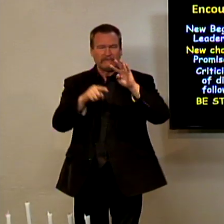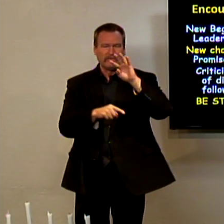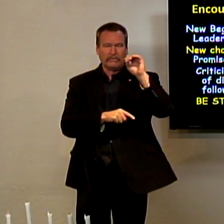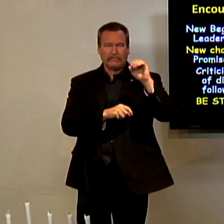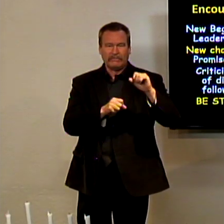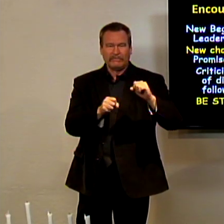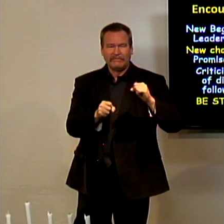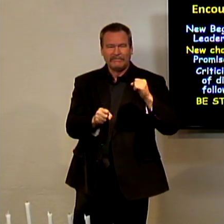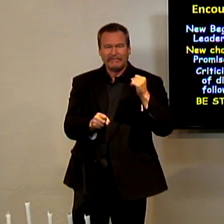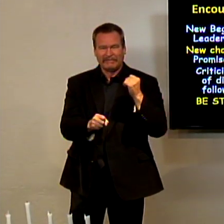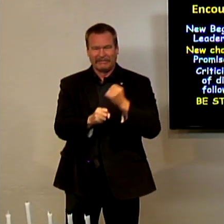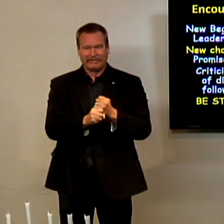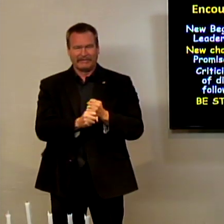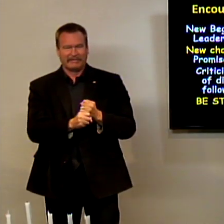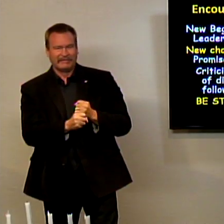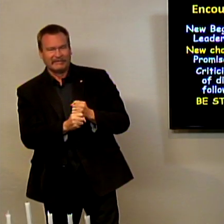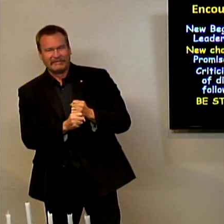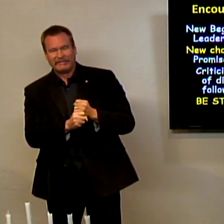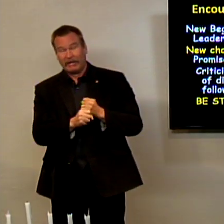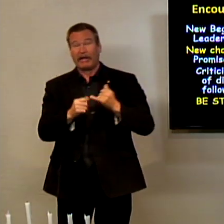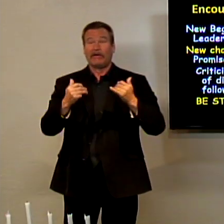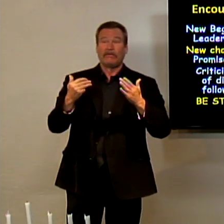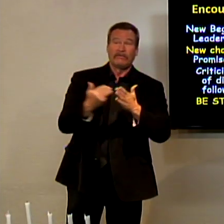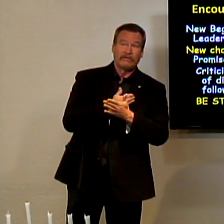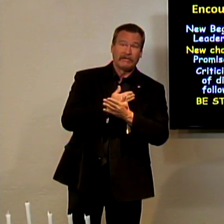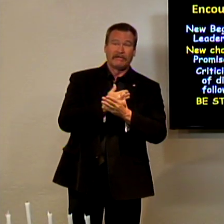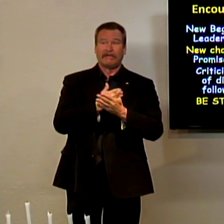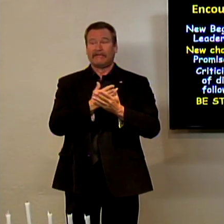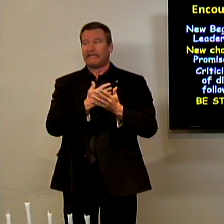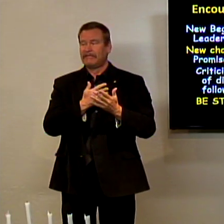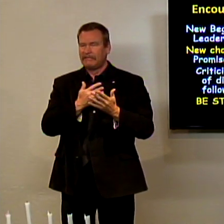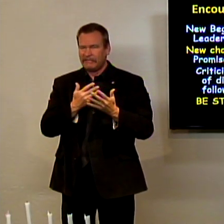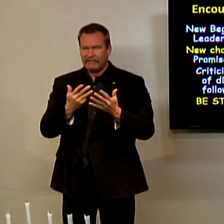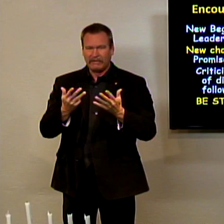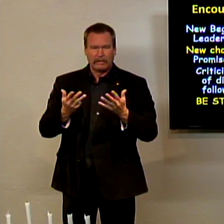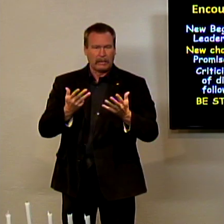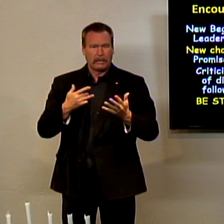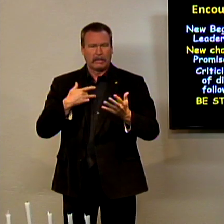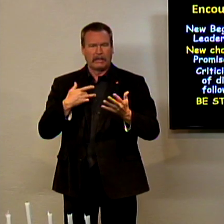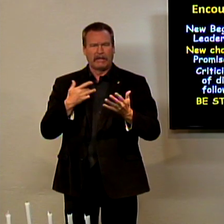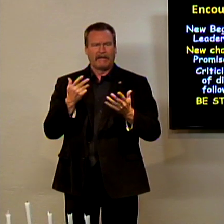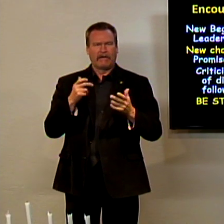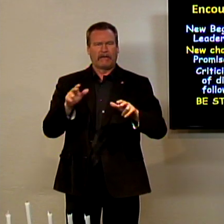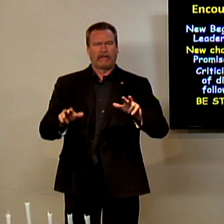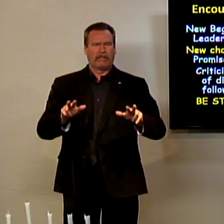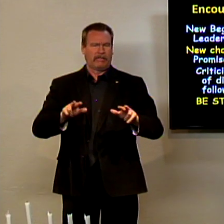People were reliant on Moses for over 40 years. And now there's this new person.